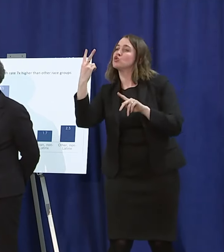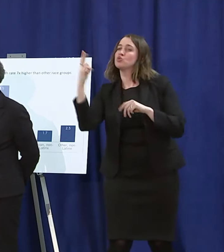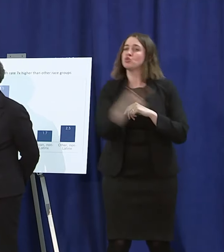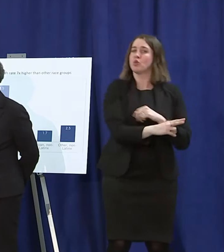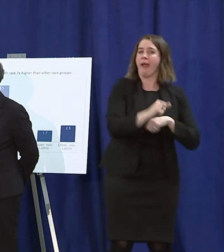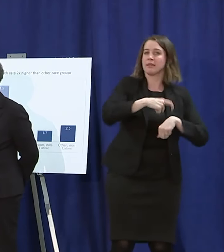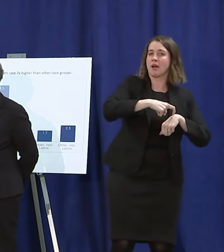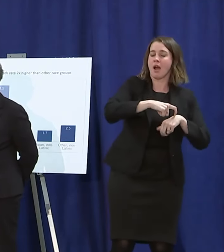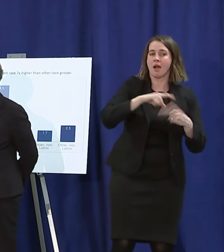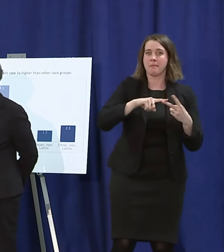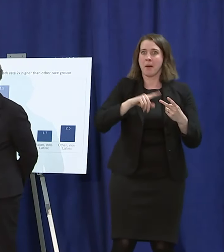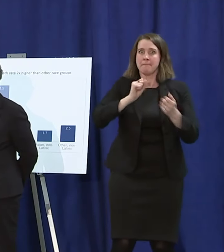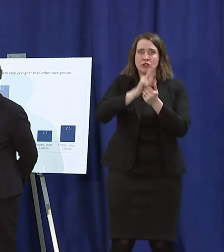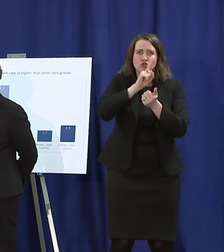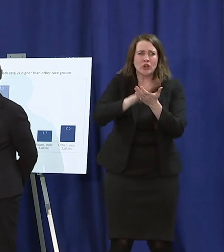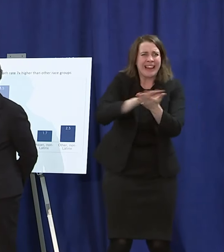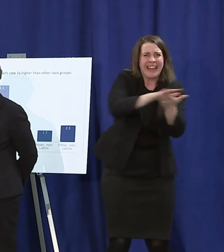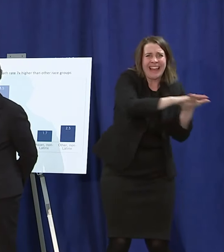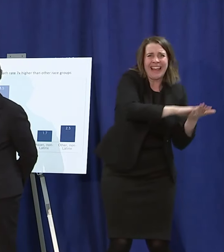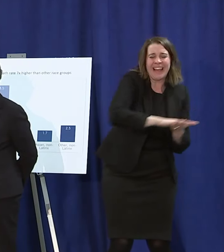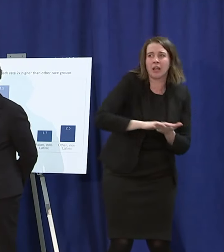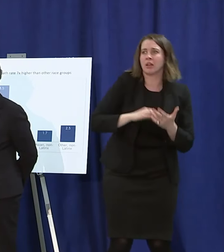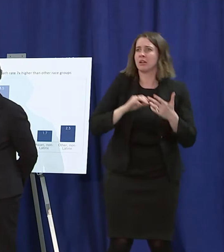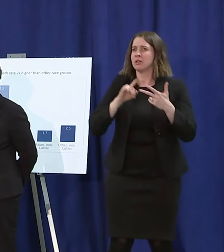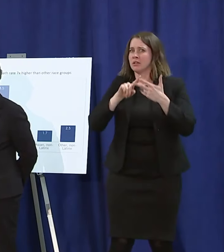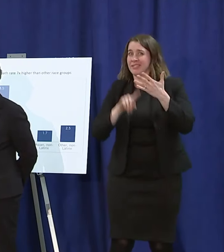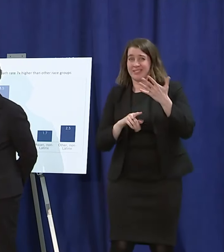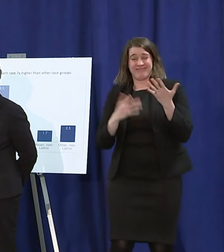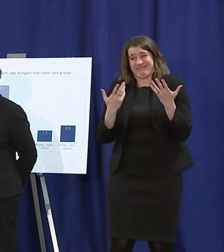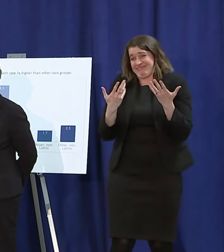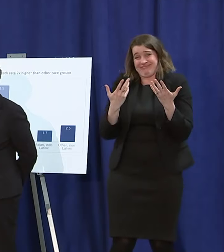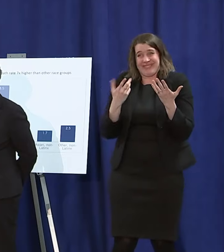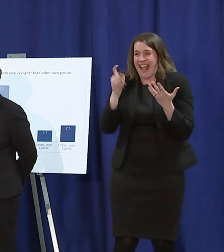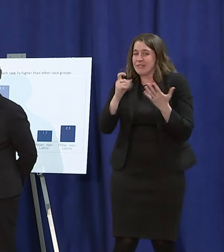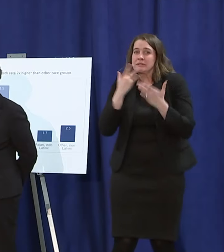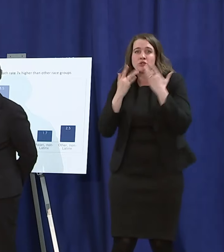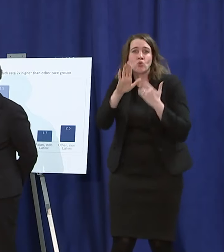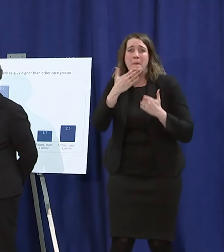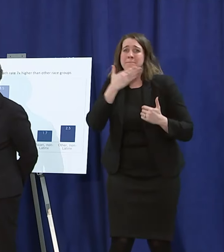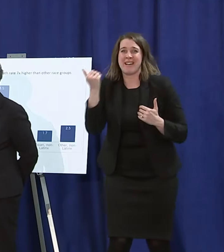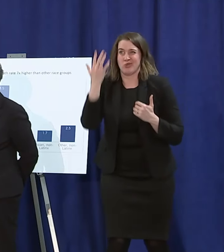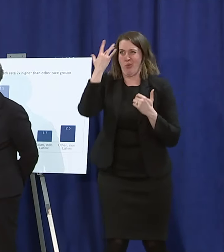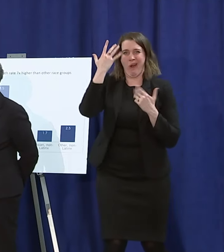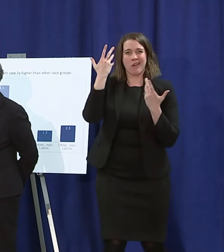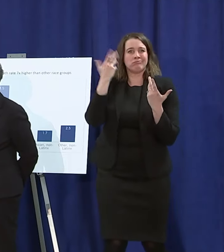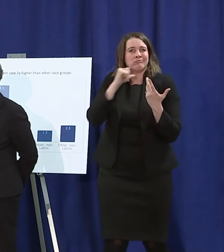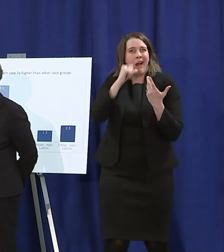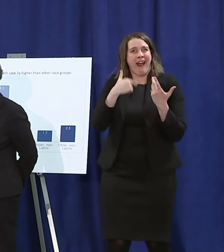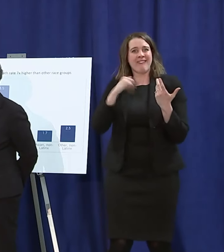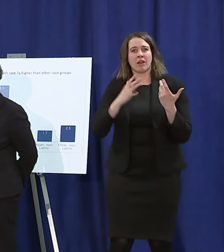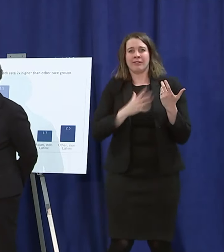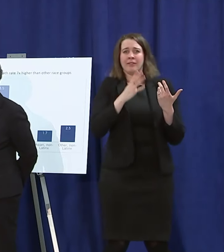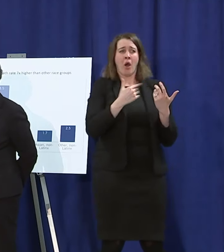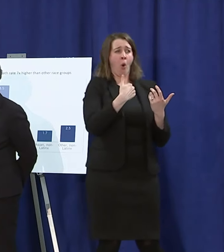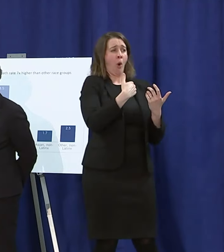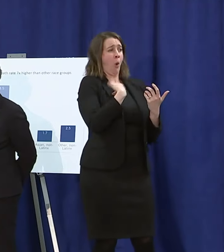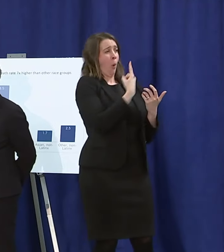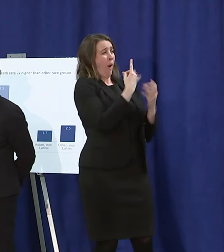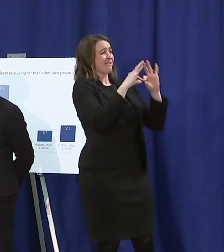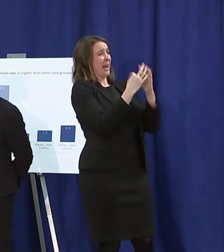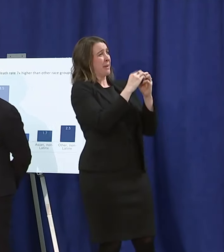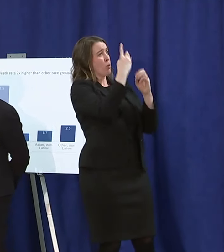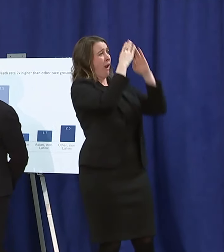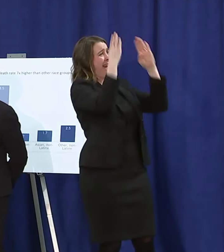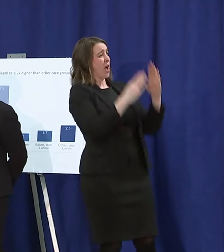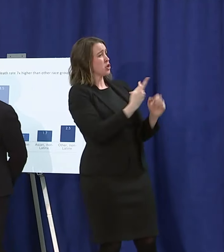individual approach, because sometimes there is no luxury of being able to stay in the basement until your 2 weeks are off, or in a